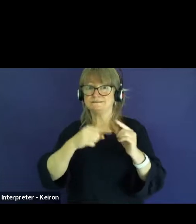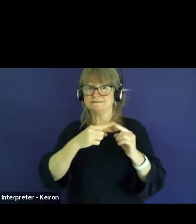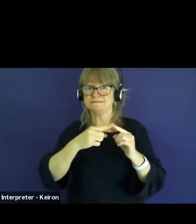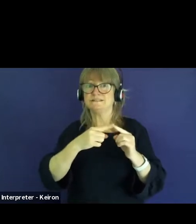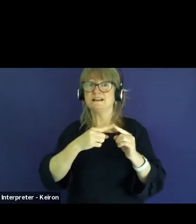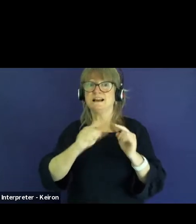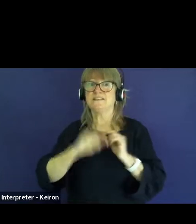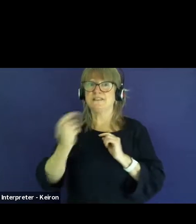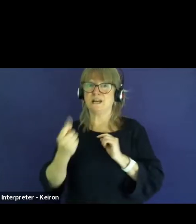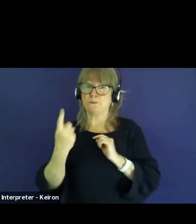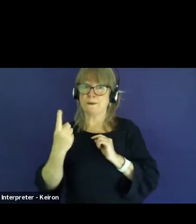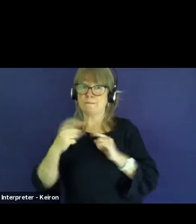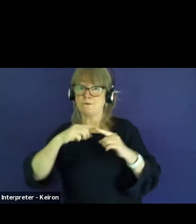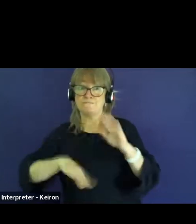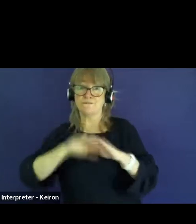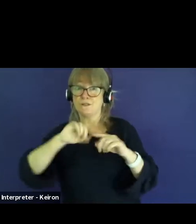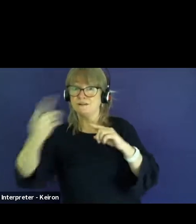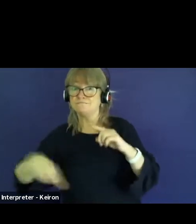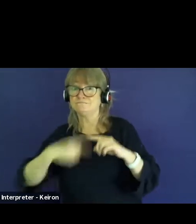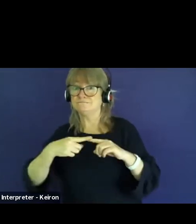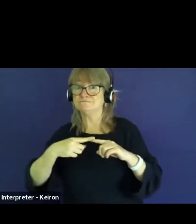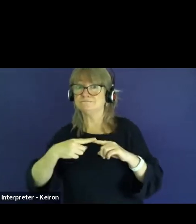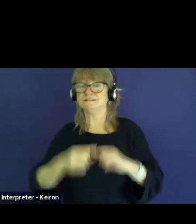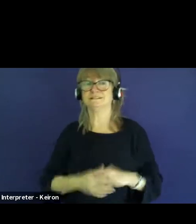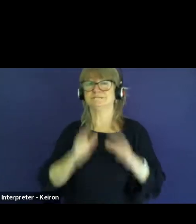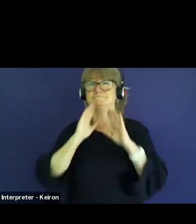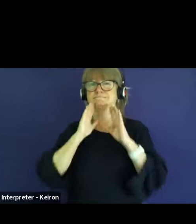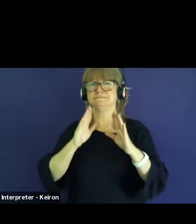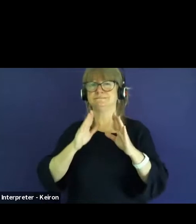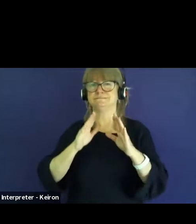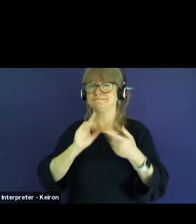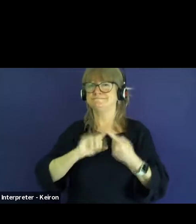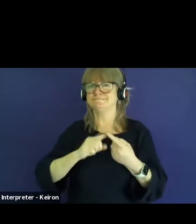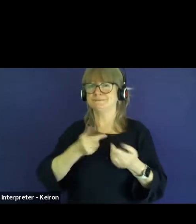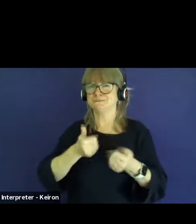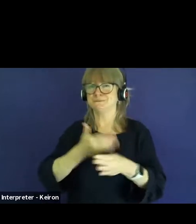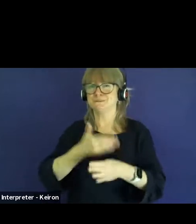those exercises one more time. You're doing fantastic. Keep up the great work.